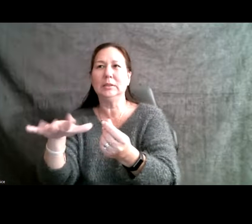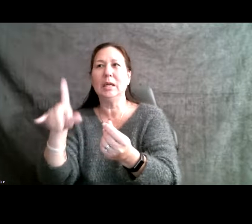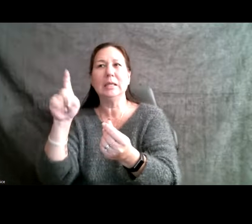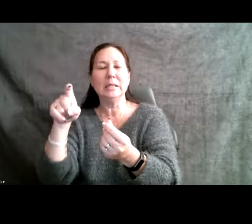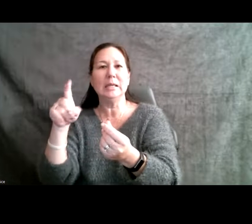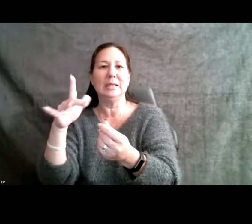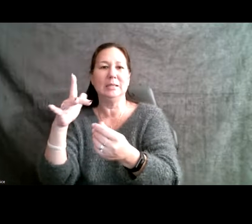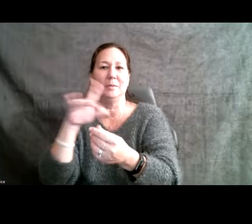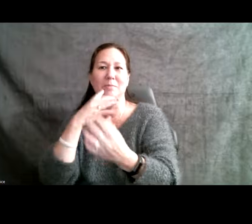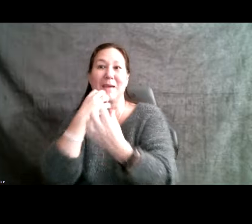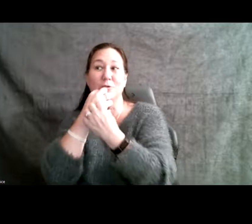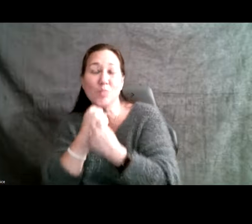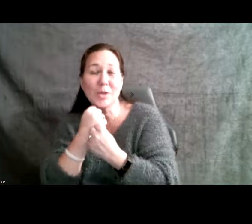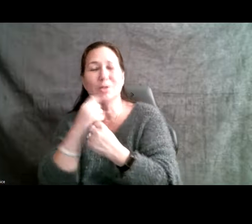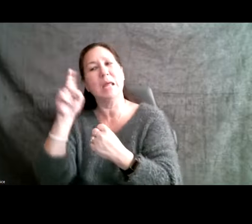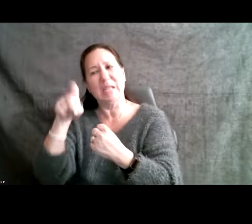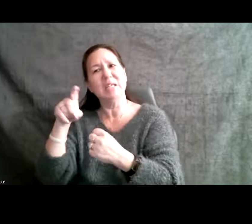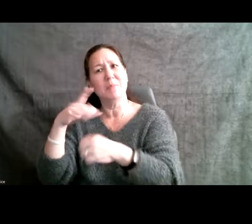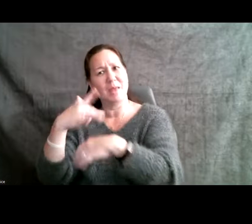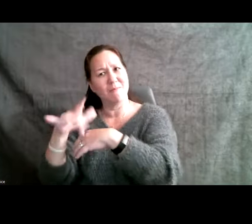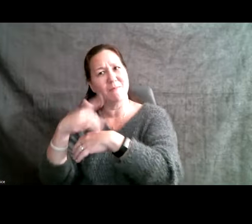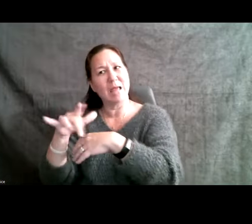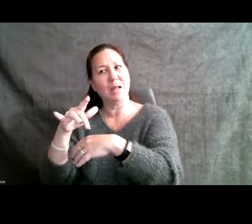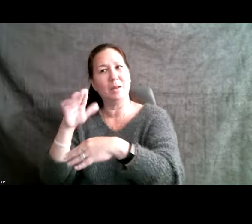hunting and is in another